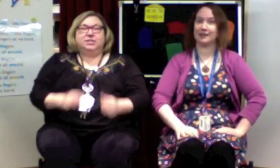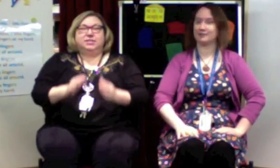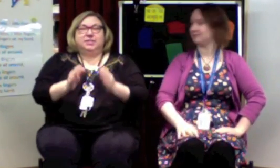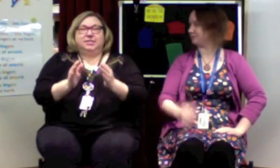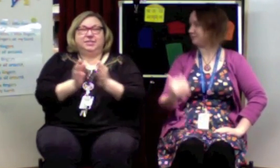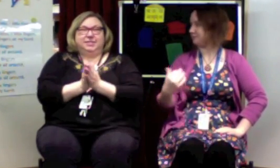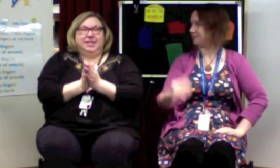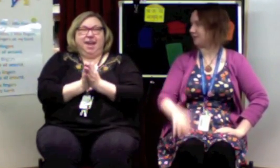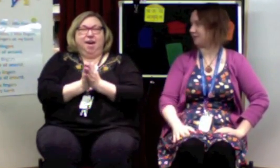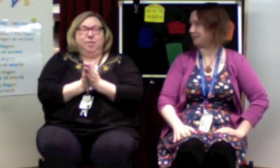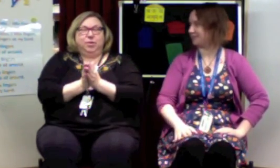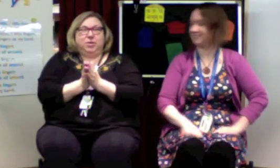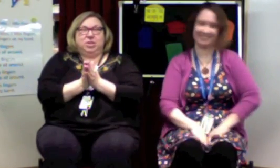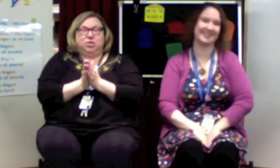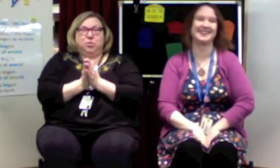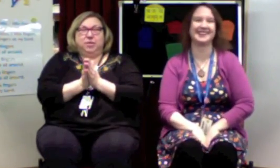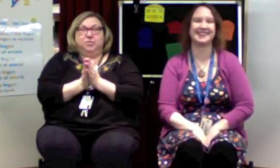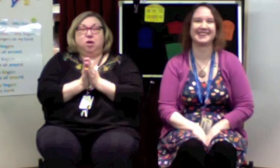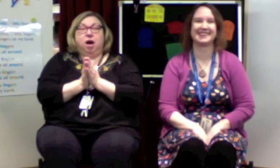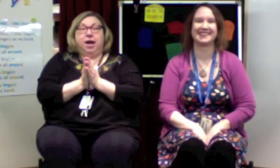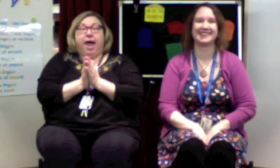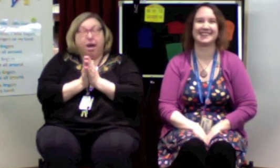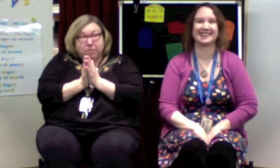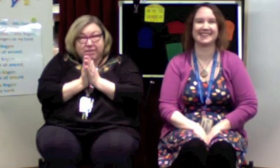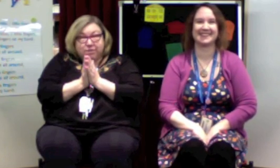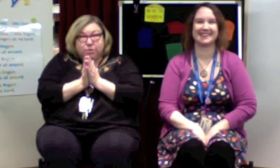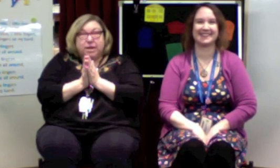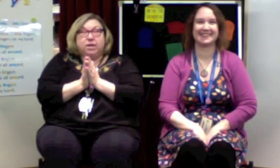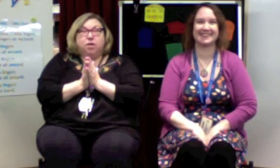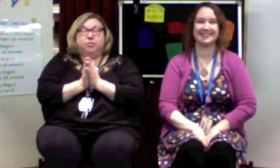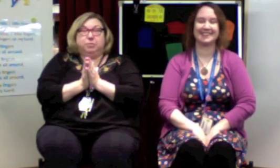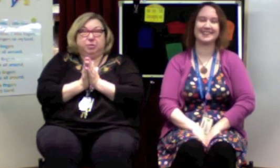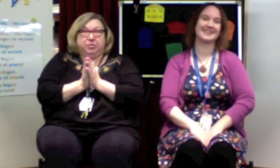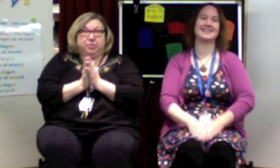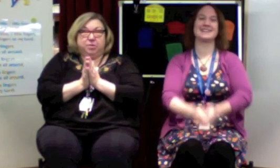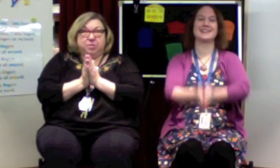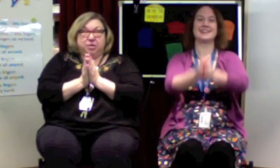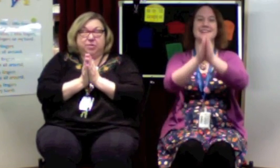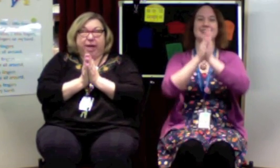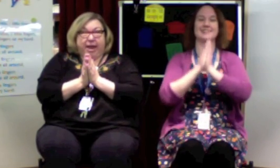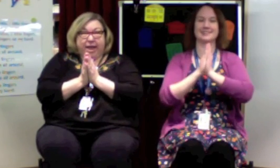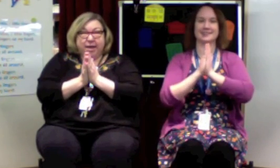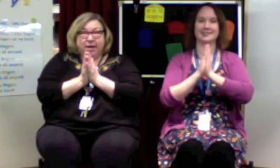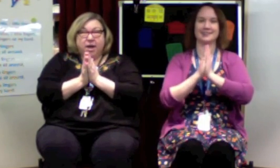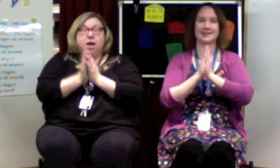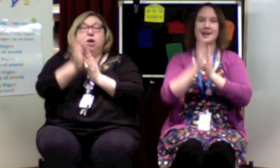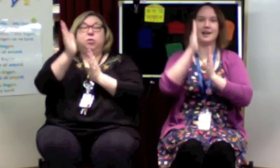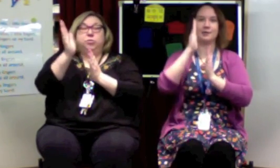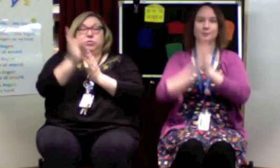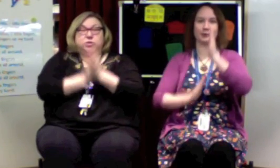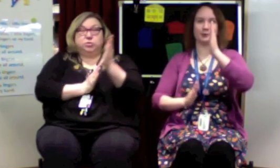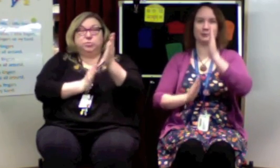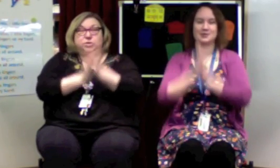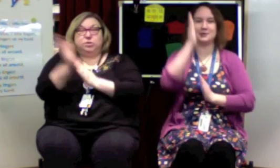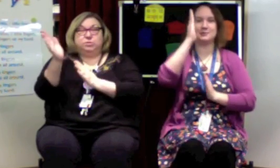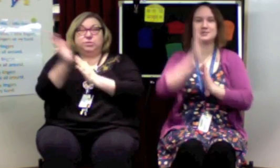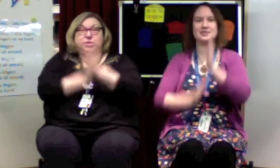And now we're going to do one for our houses. We're going to go from room to room. Are you ready? Zoom, zoom, zoom,